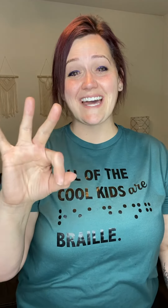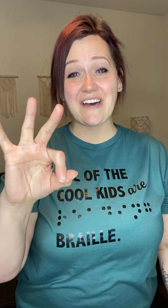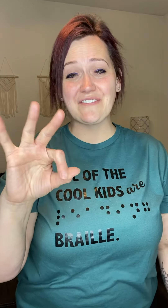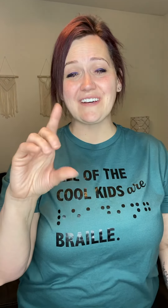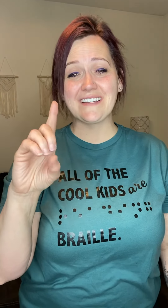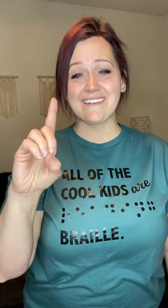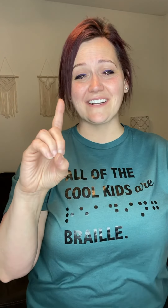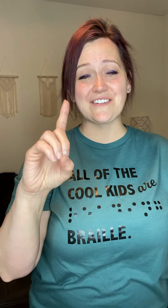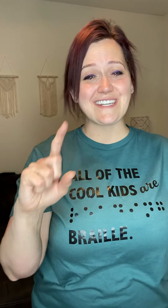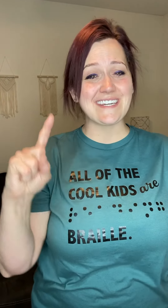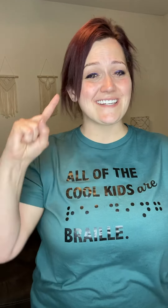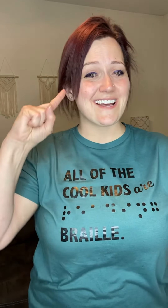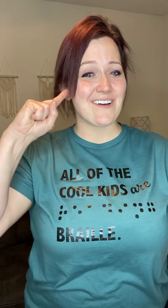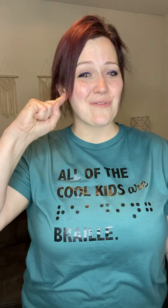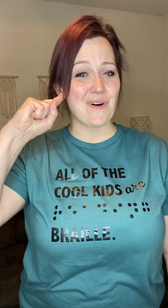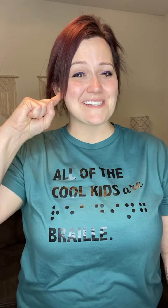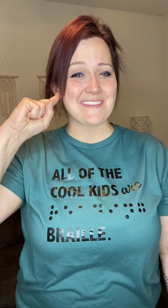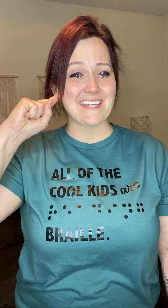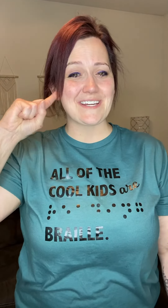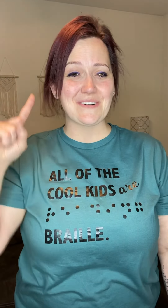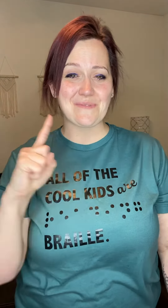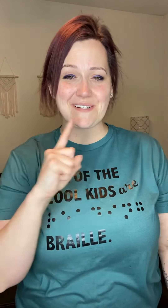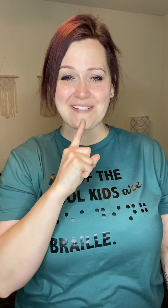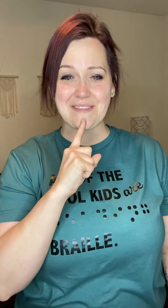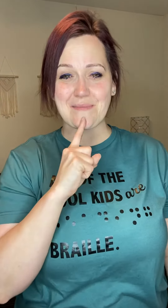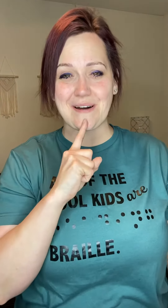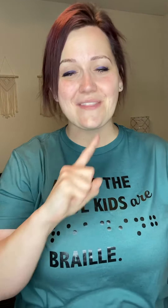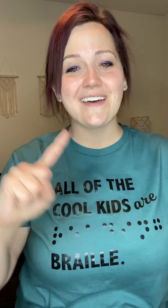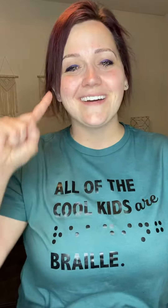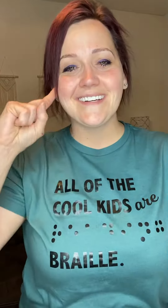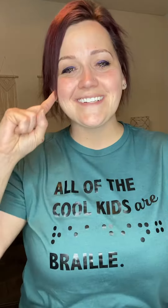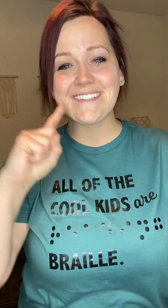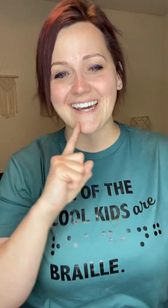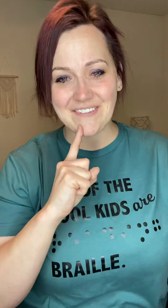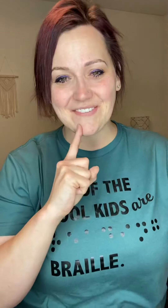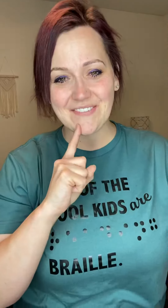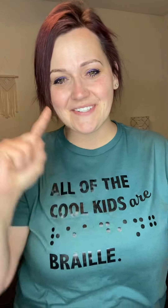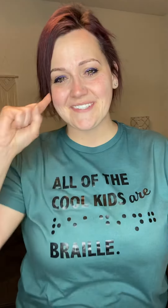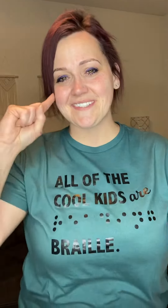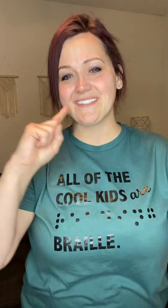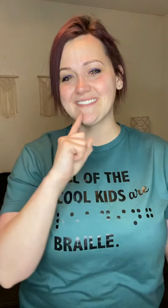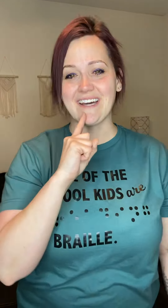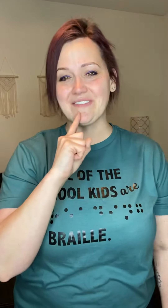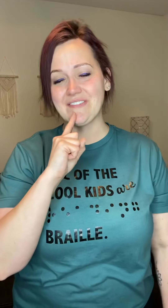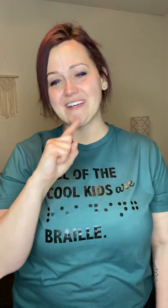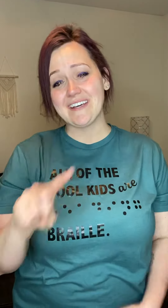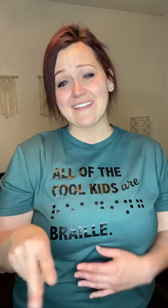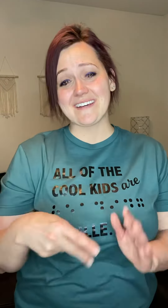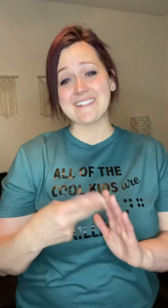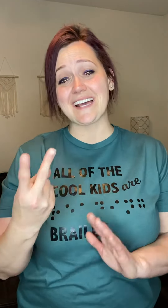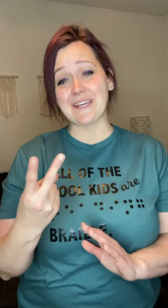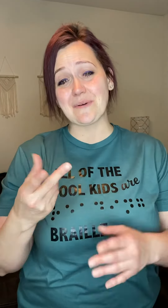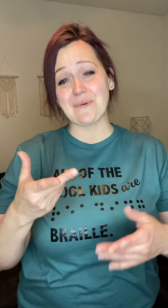Death. The letter D, once at the ear, once at the mouth. Death. Death. A second way